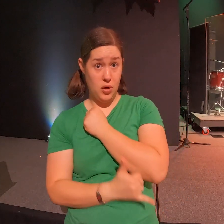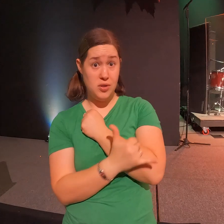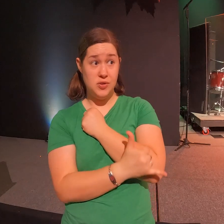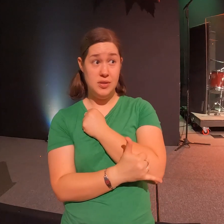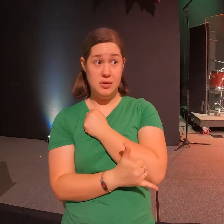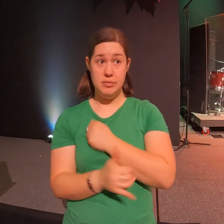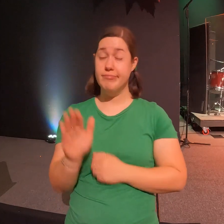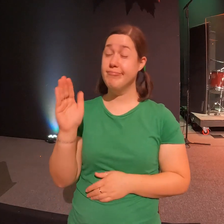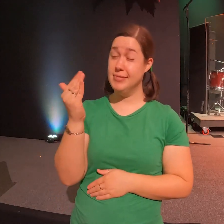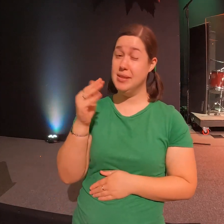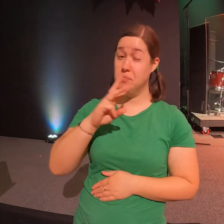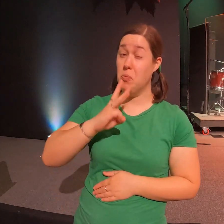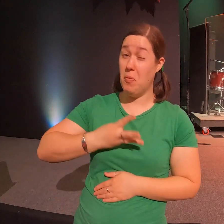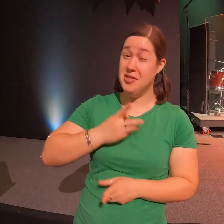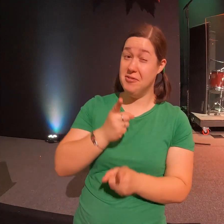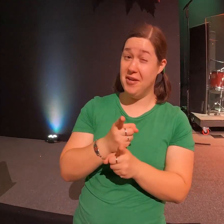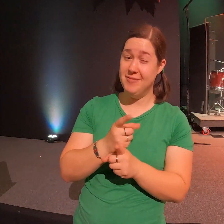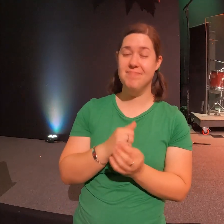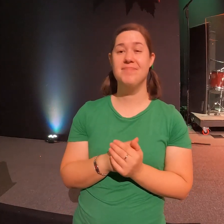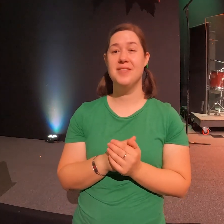The Methodist Church is the same.